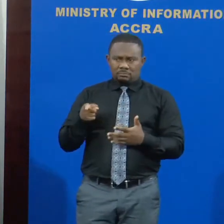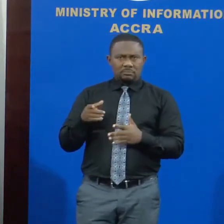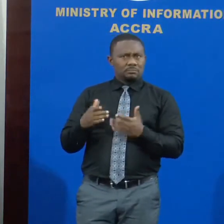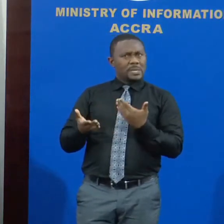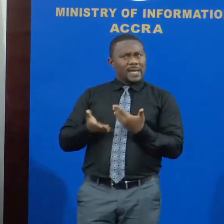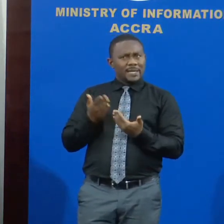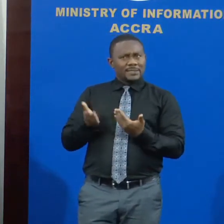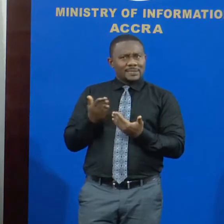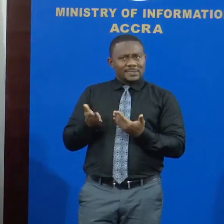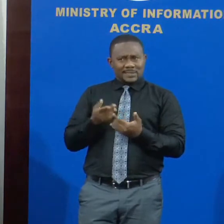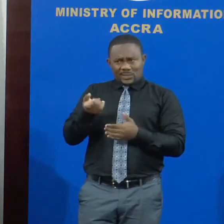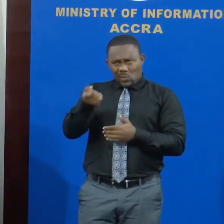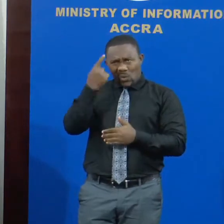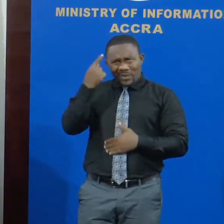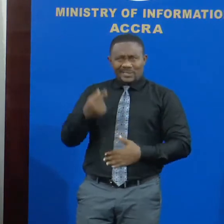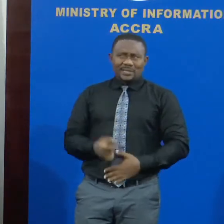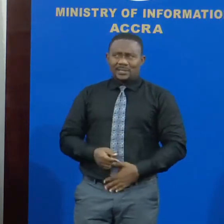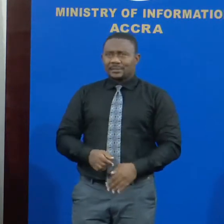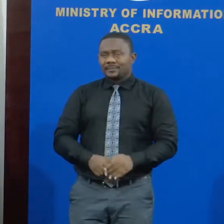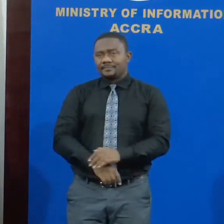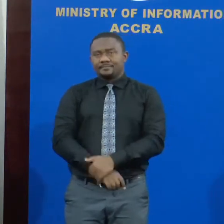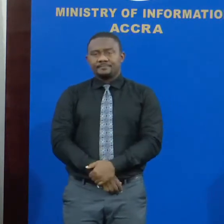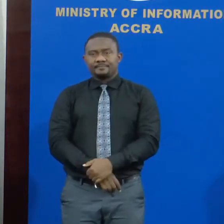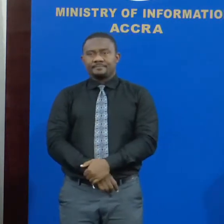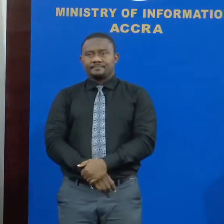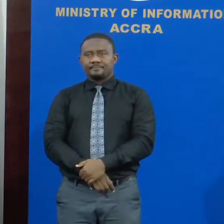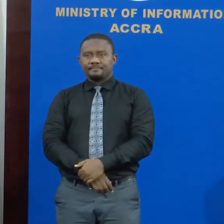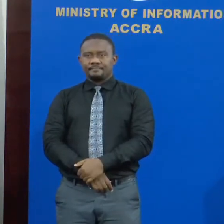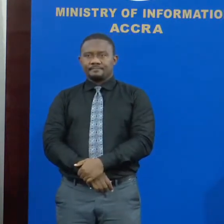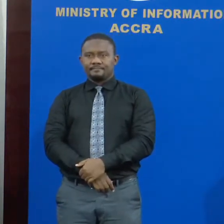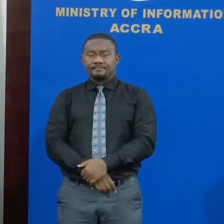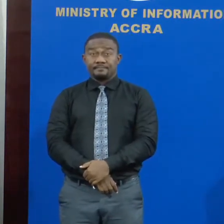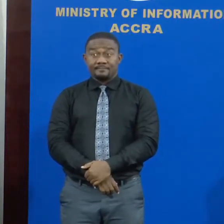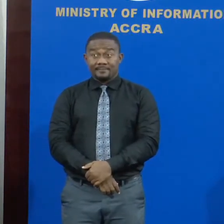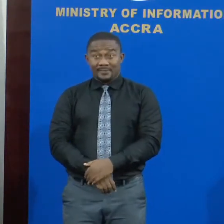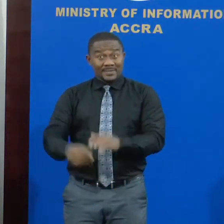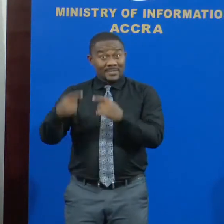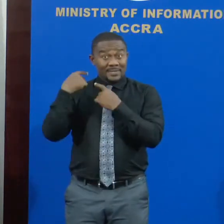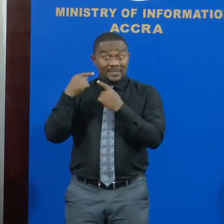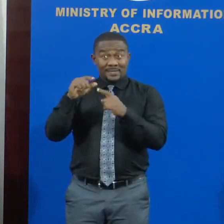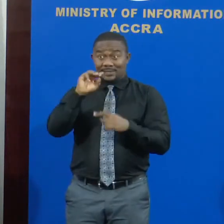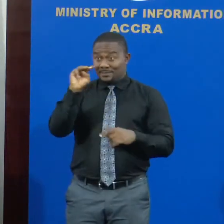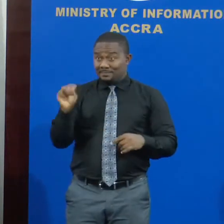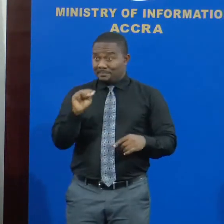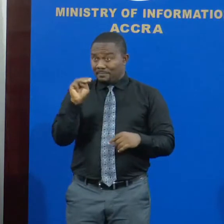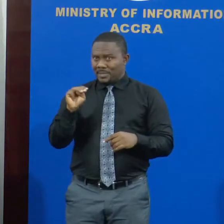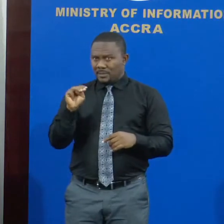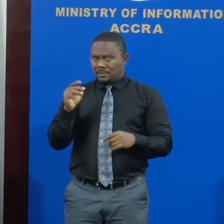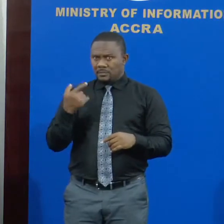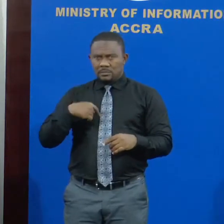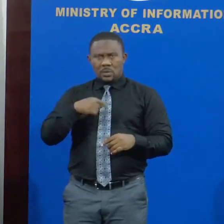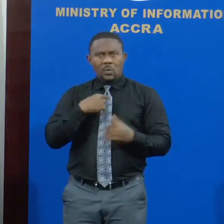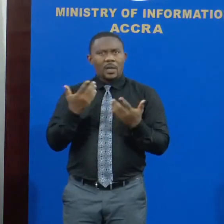self-explanatory and very simple. Now, since we started on Monday, so far we've gotten